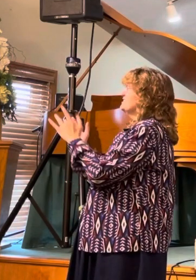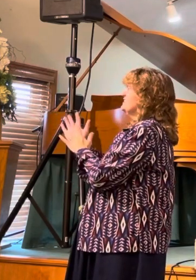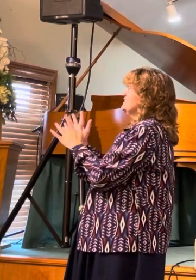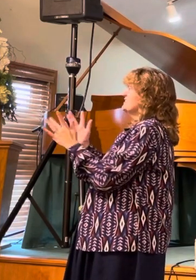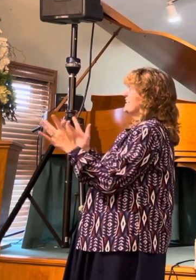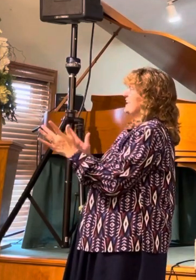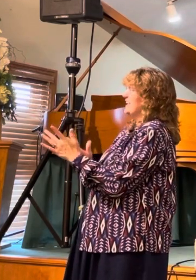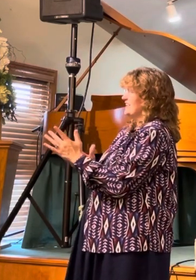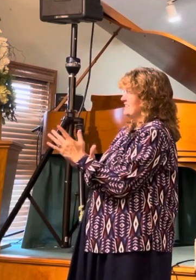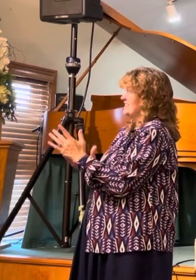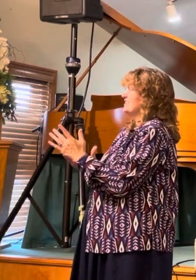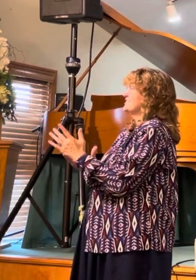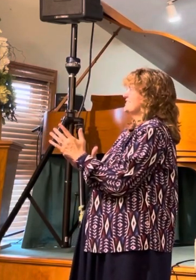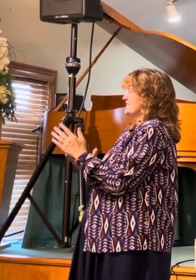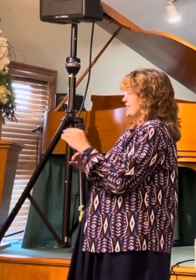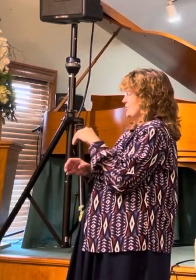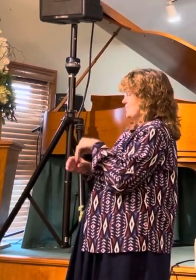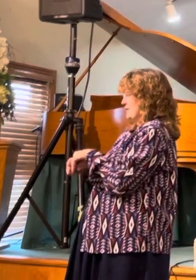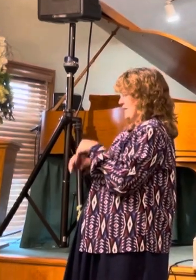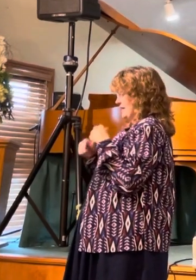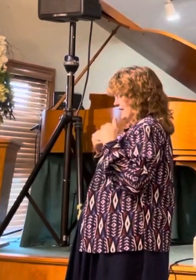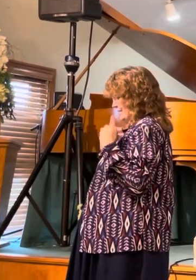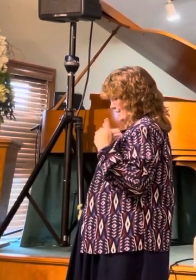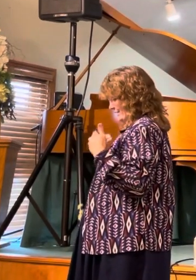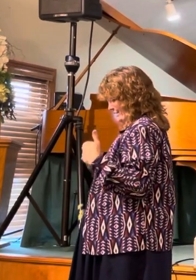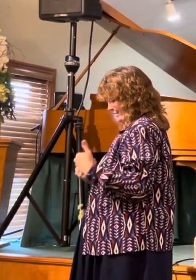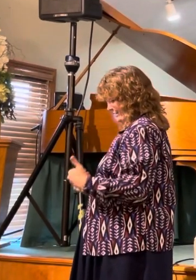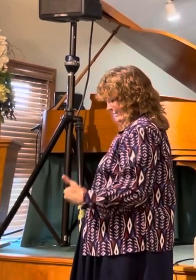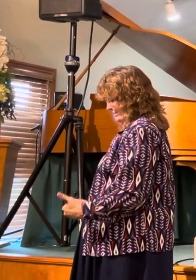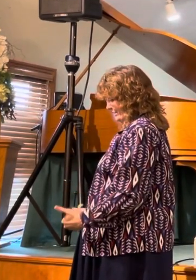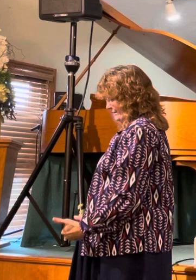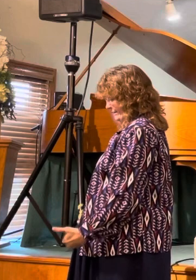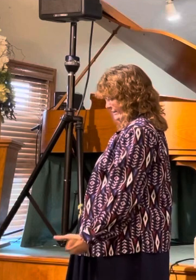Jesus, Jesus in me.